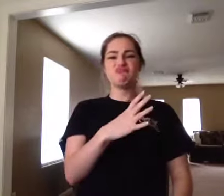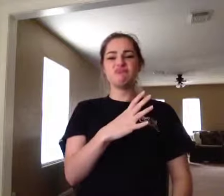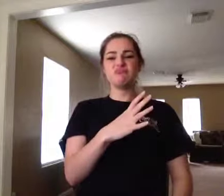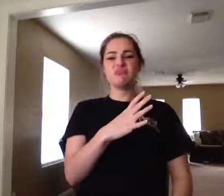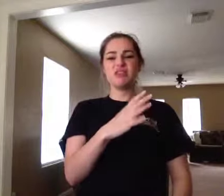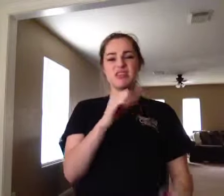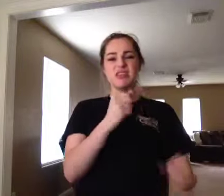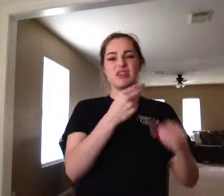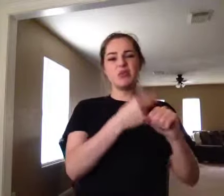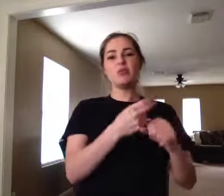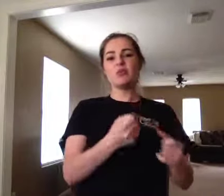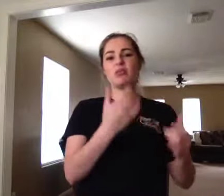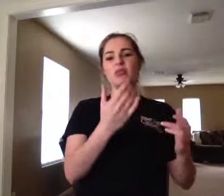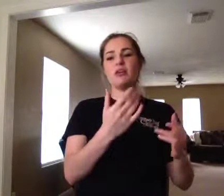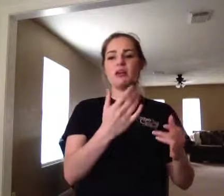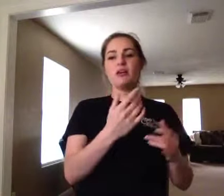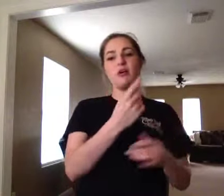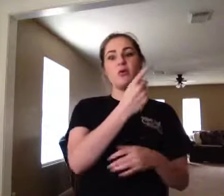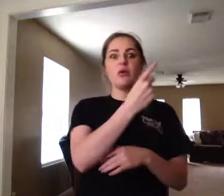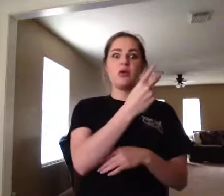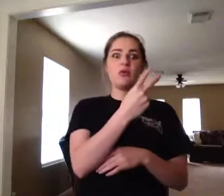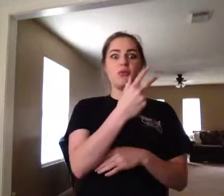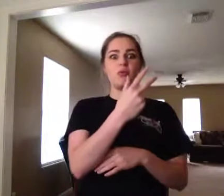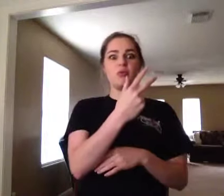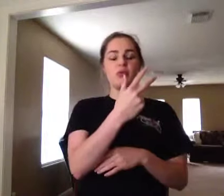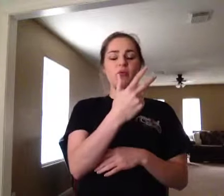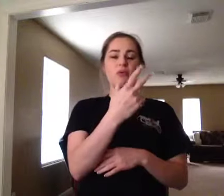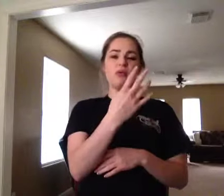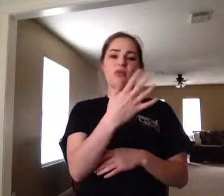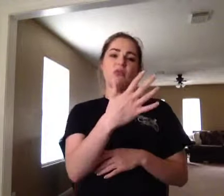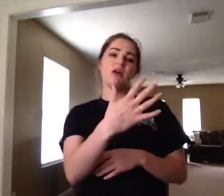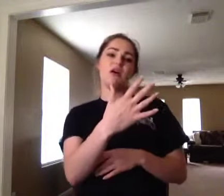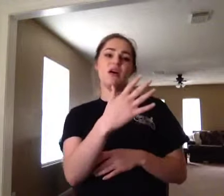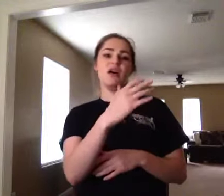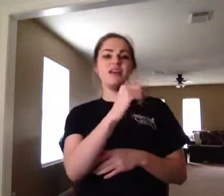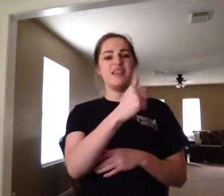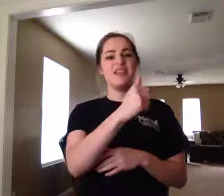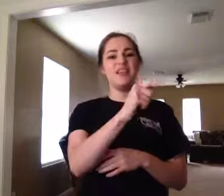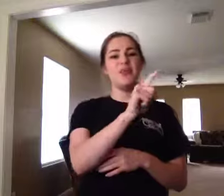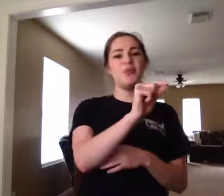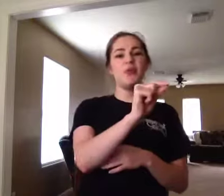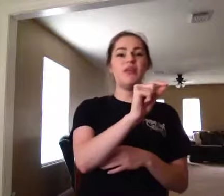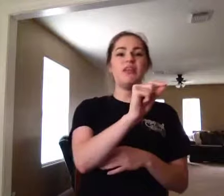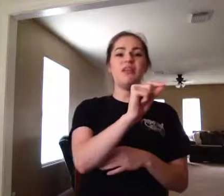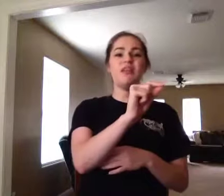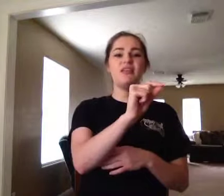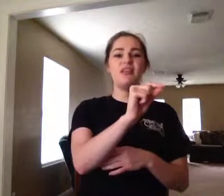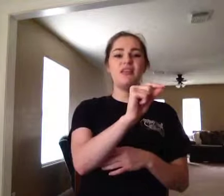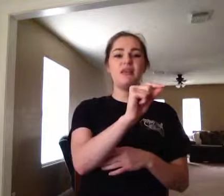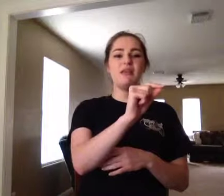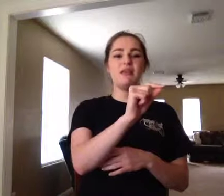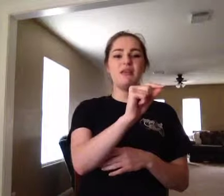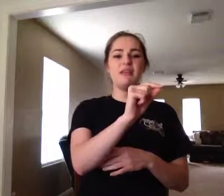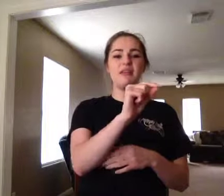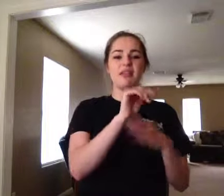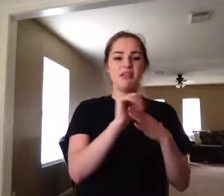here. 1, 2, 3, 4, 5, and 10, and 20. That's great. But, for example, if I look at my bank